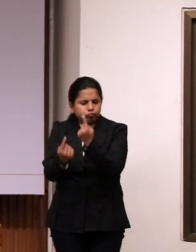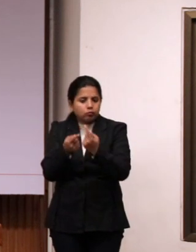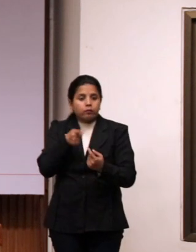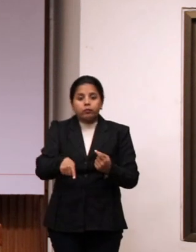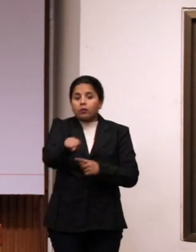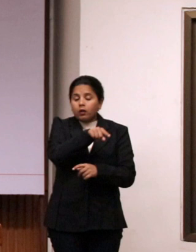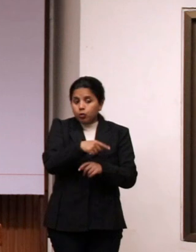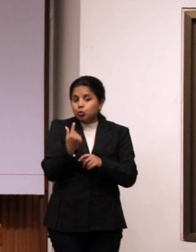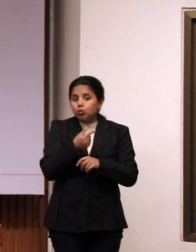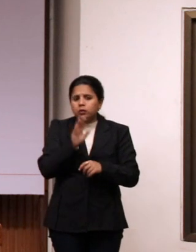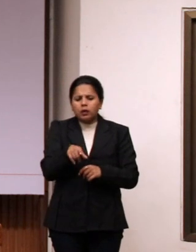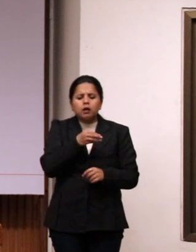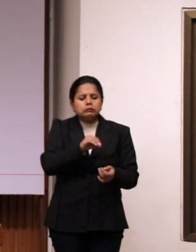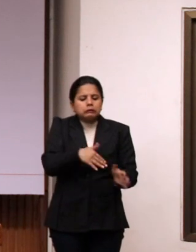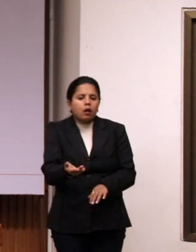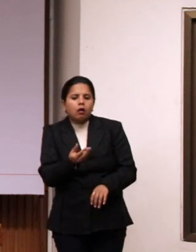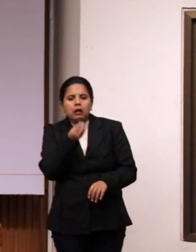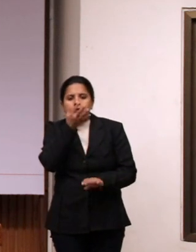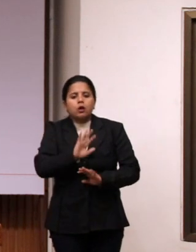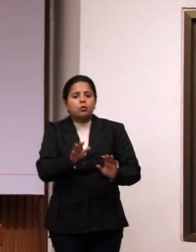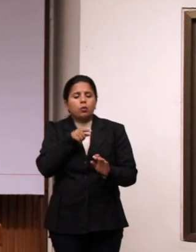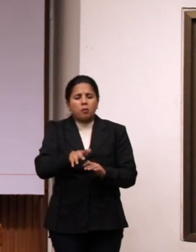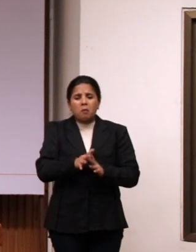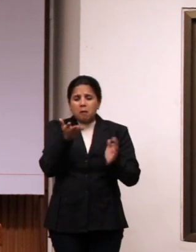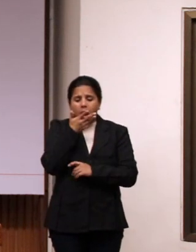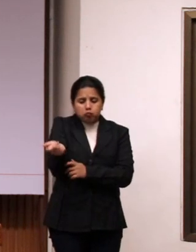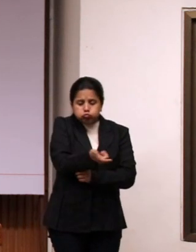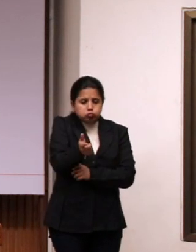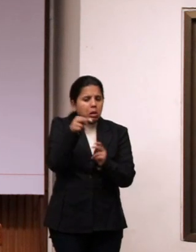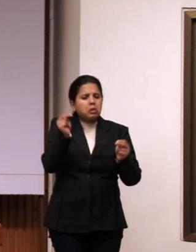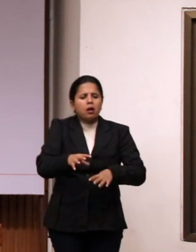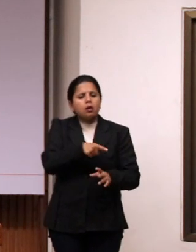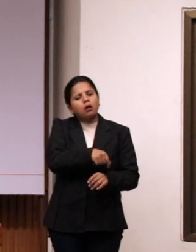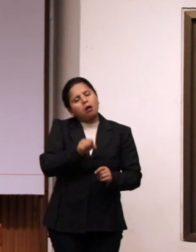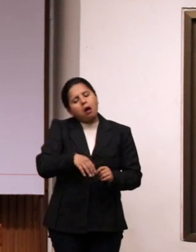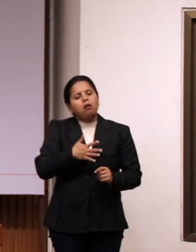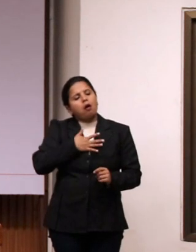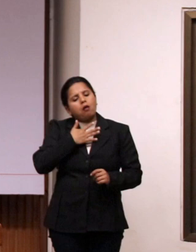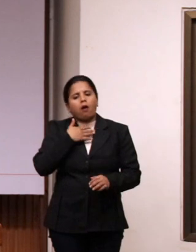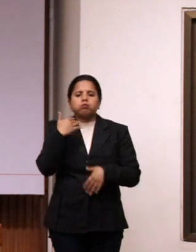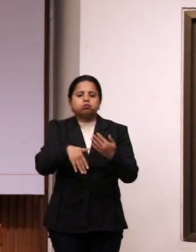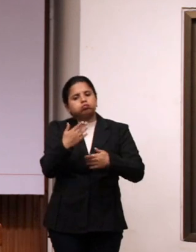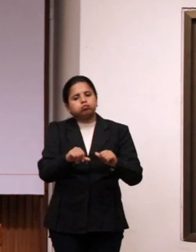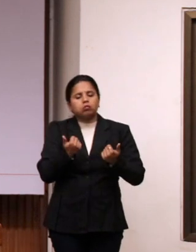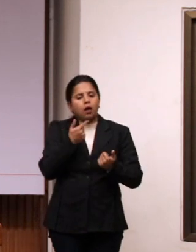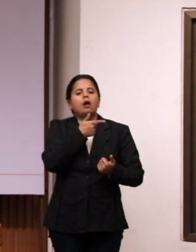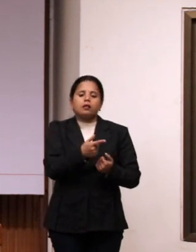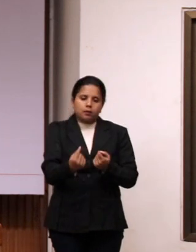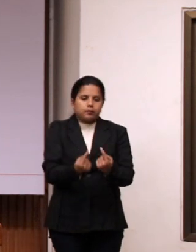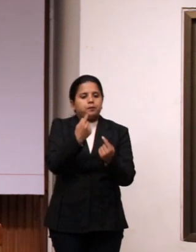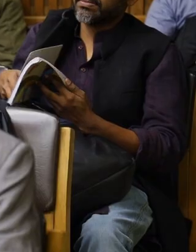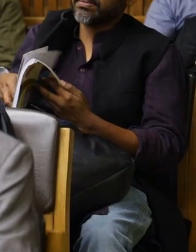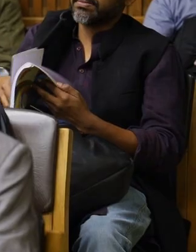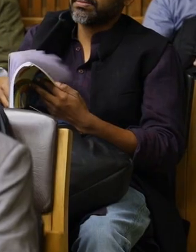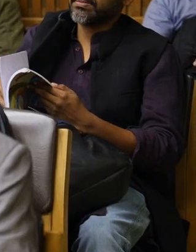cannot die quickly, do not require large amount of water, and therefore it survives. So, for example,